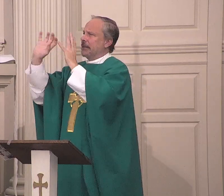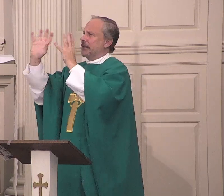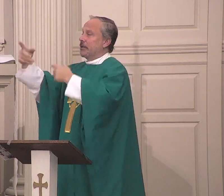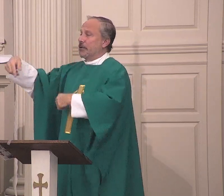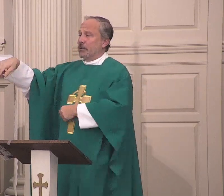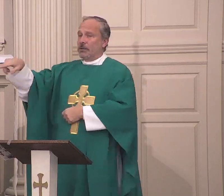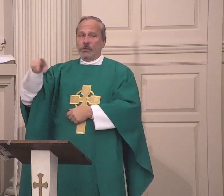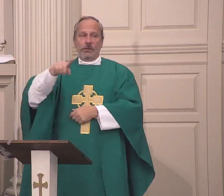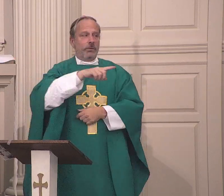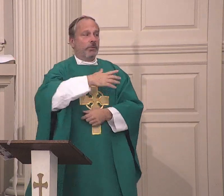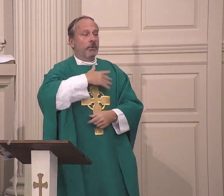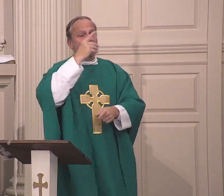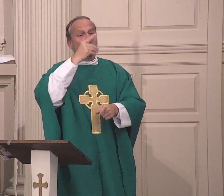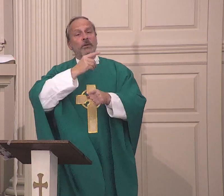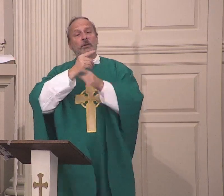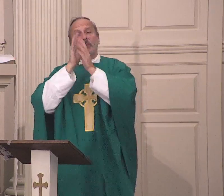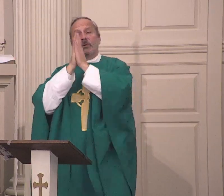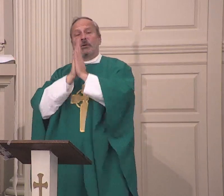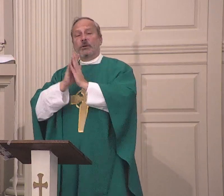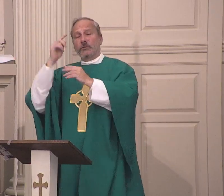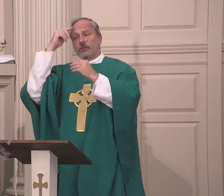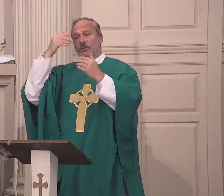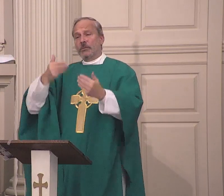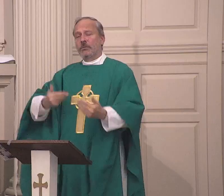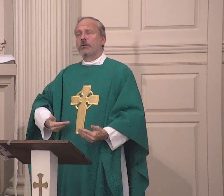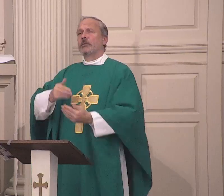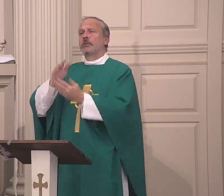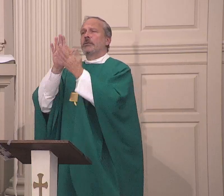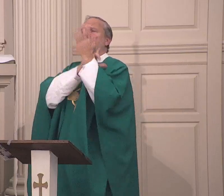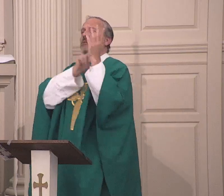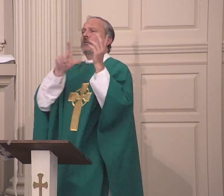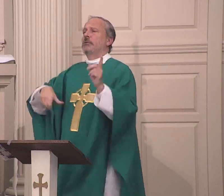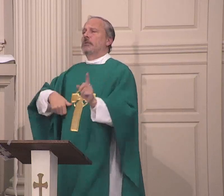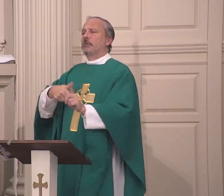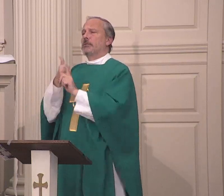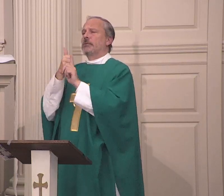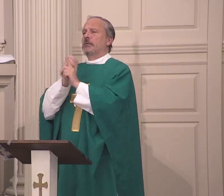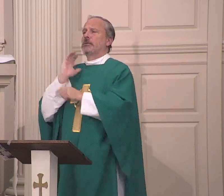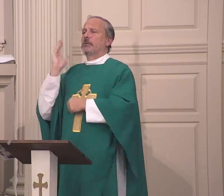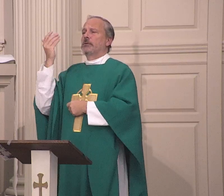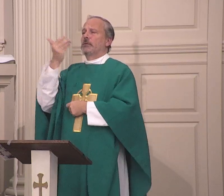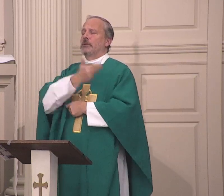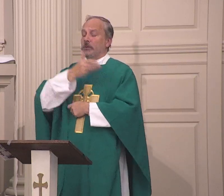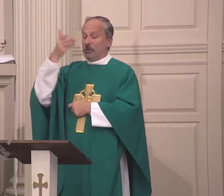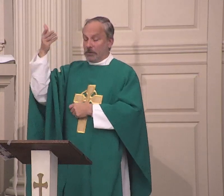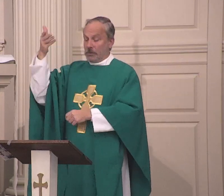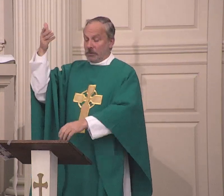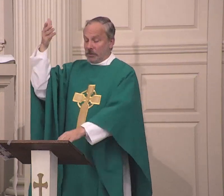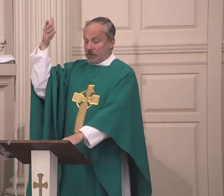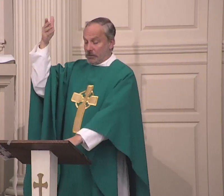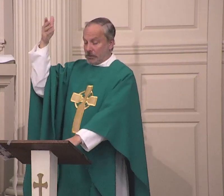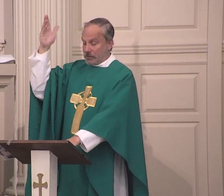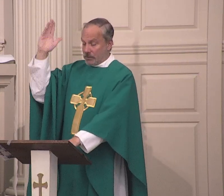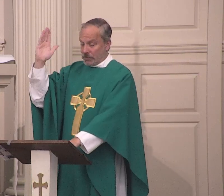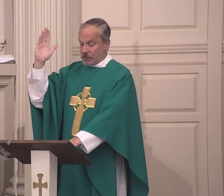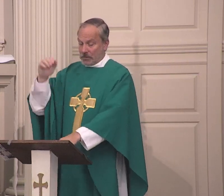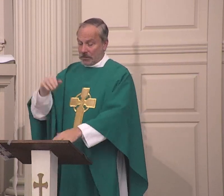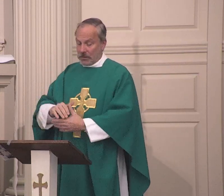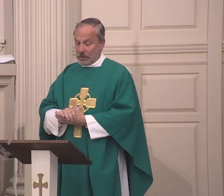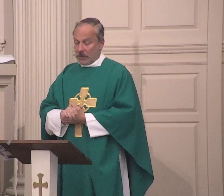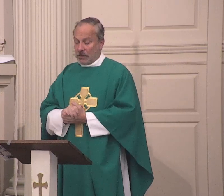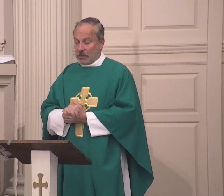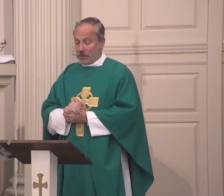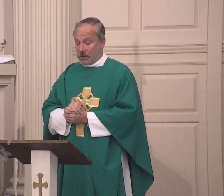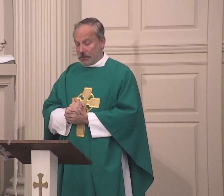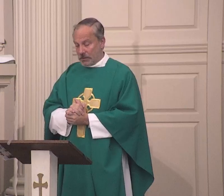through my most grievous fault. Therefore, I ask Blessed Mary Ever Virgin, all the angels and saints, and